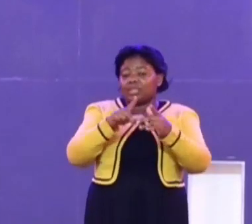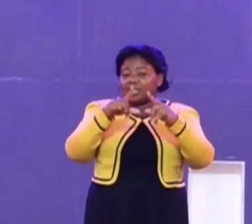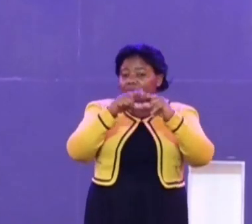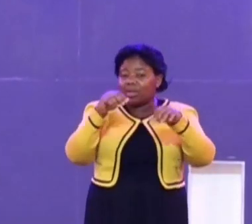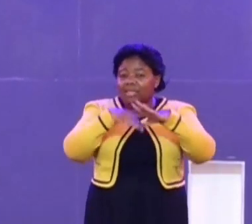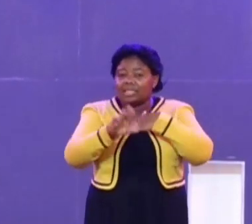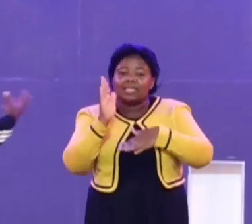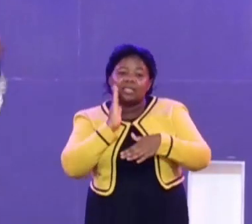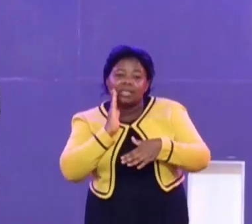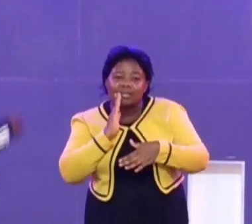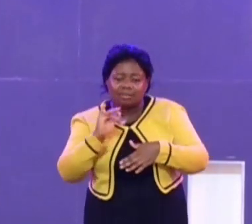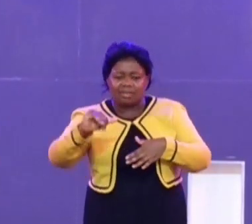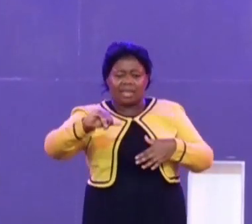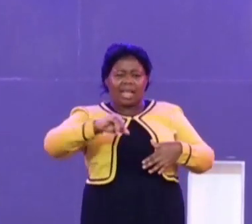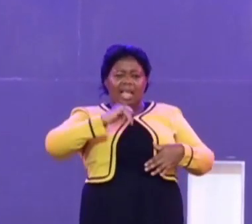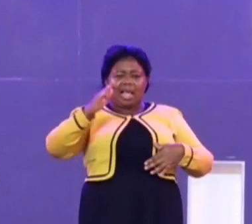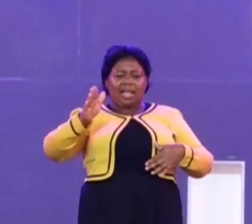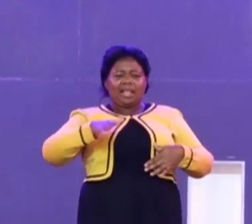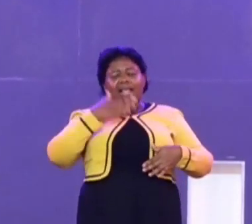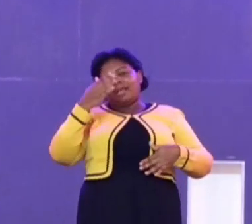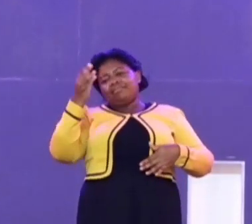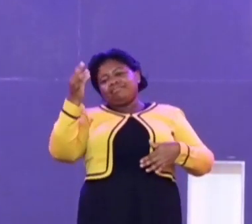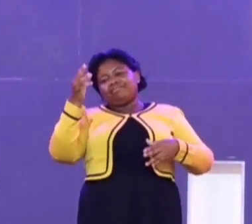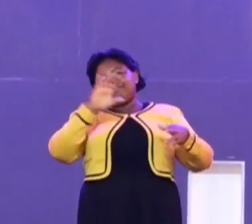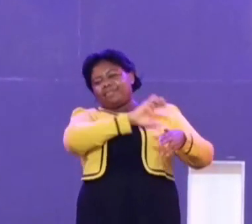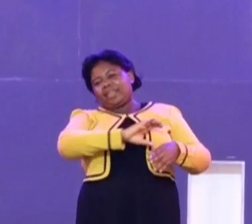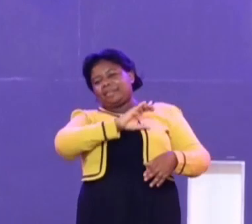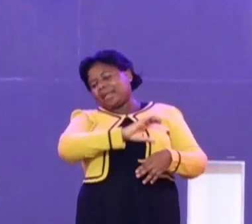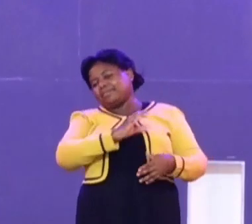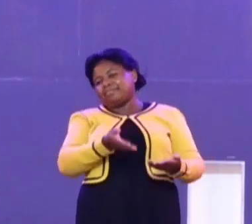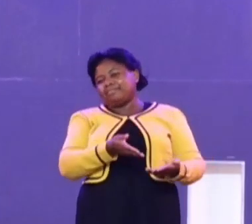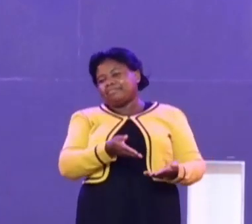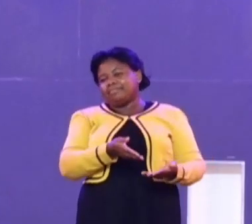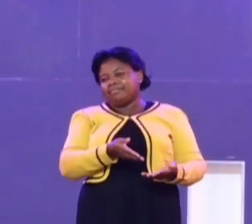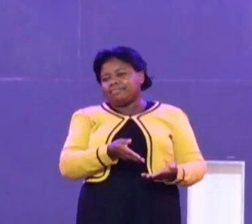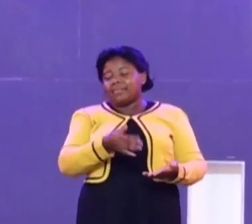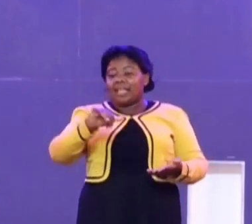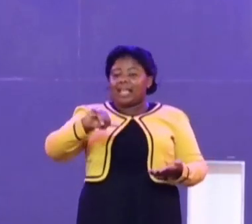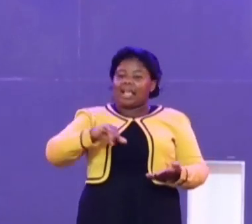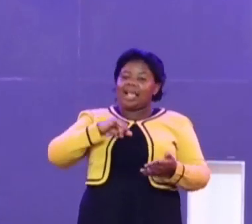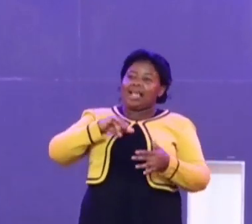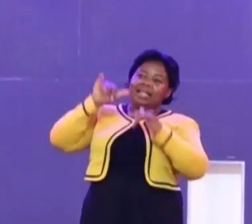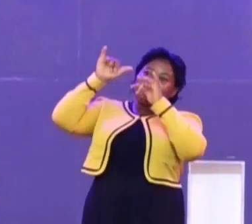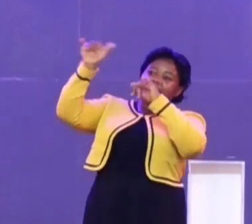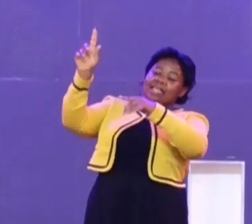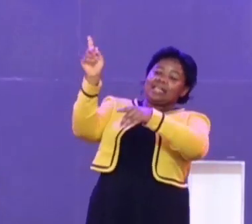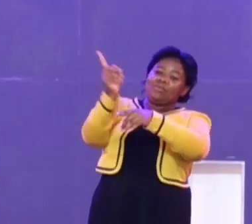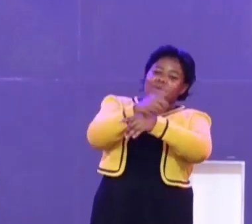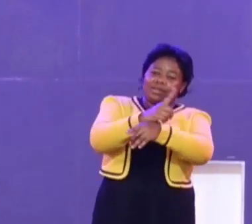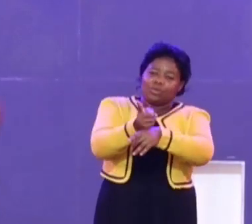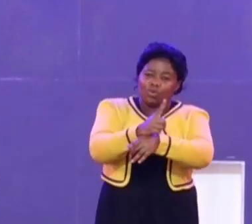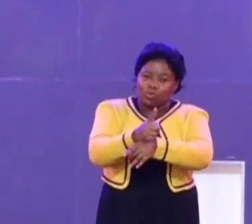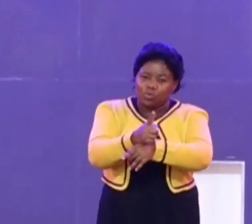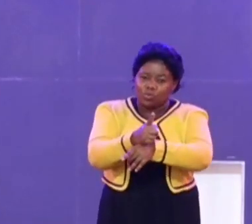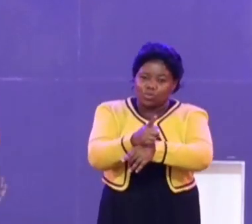bigambo byafebe tuogera. I am Emma. Inze Emma. I live in Wakiso. Mbera